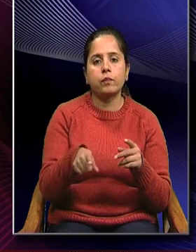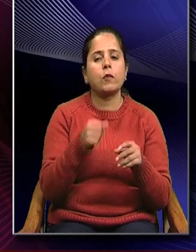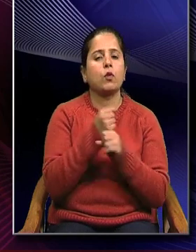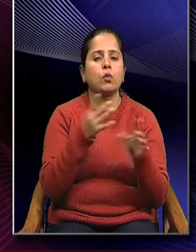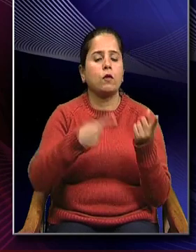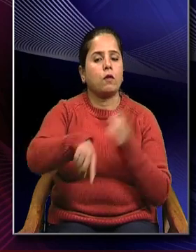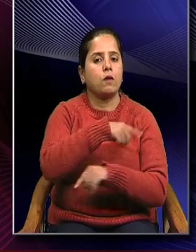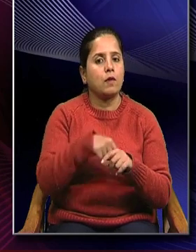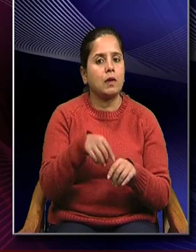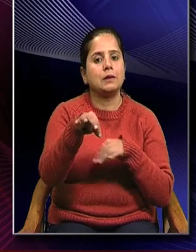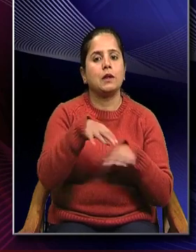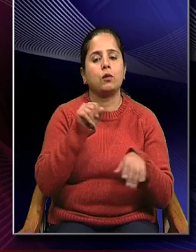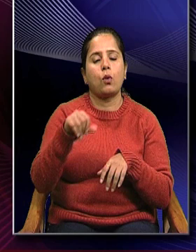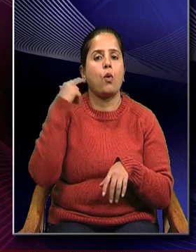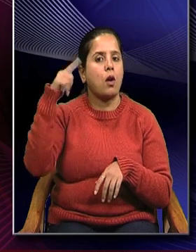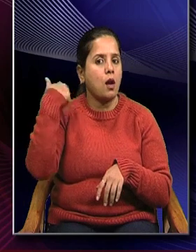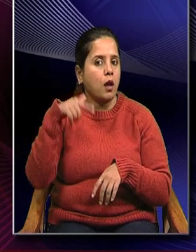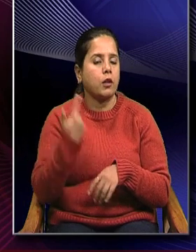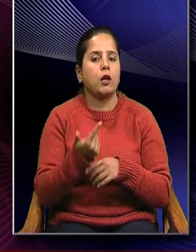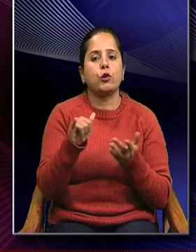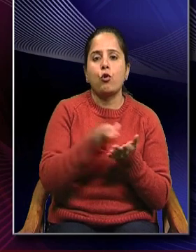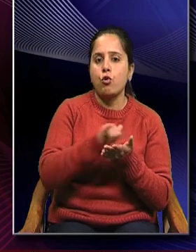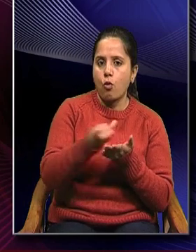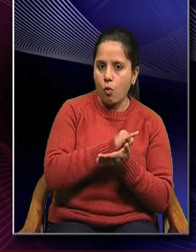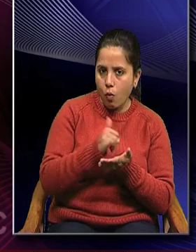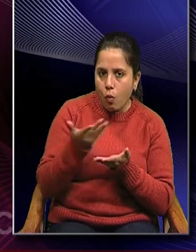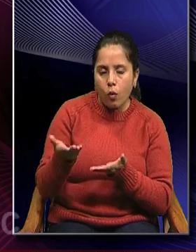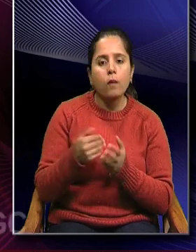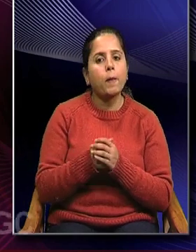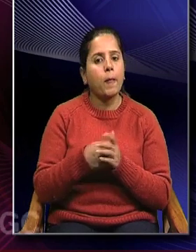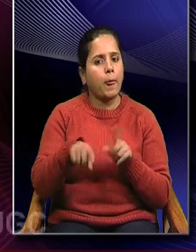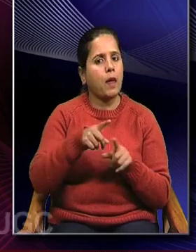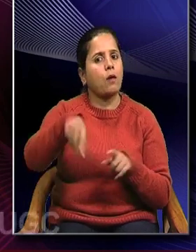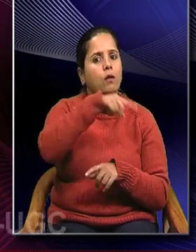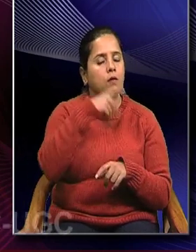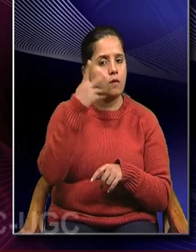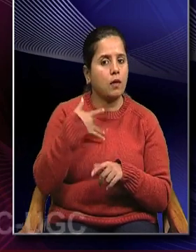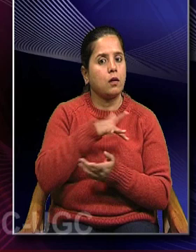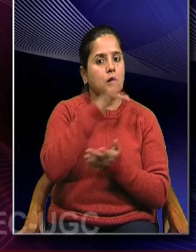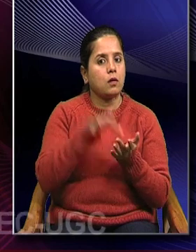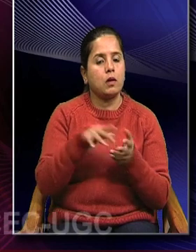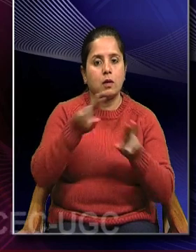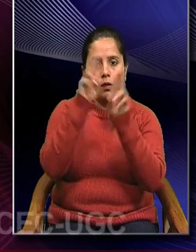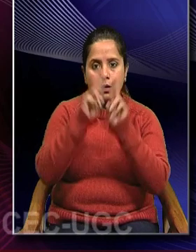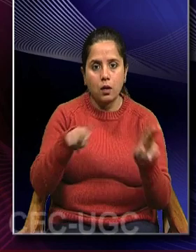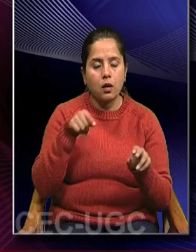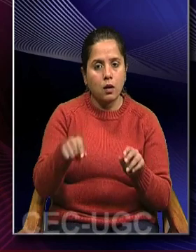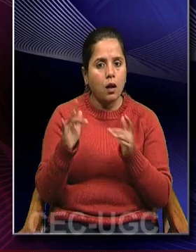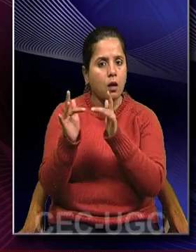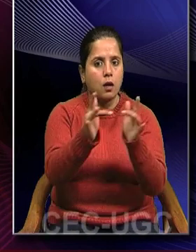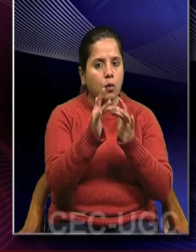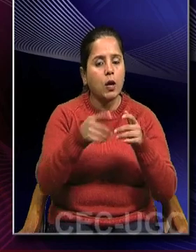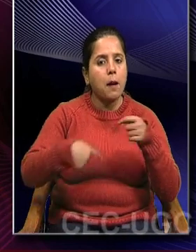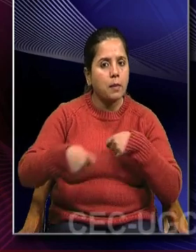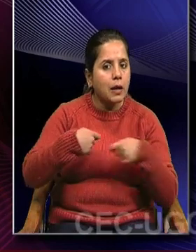through first the city of London and then New York. And we also see that the centers of international network of trade and finance